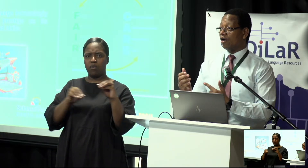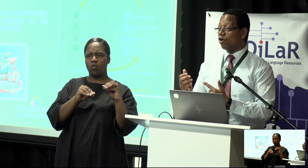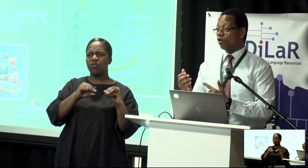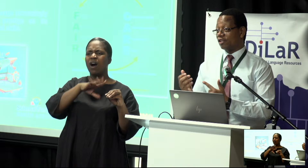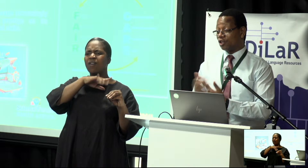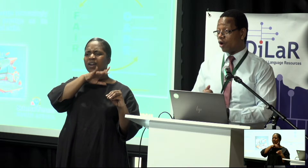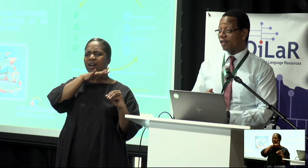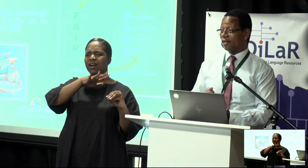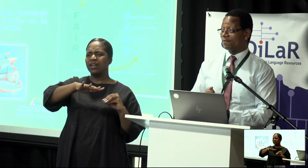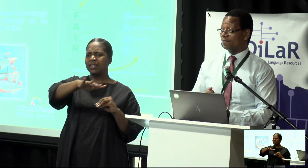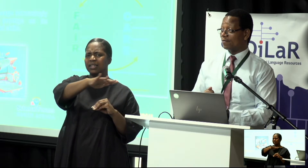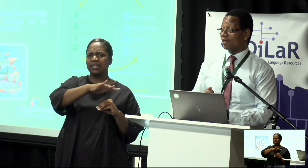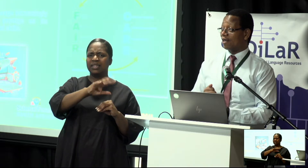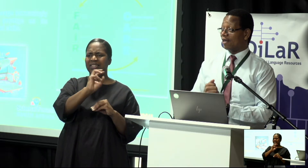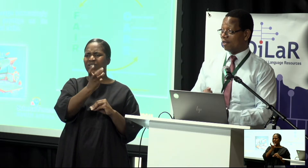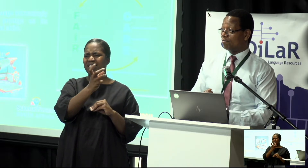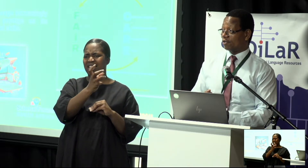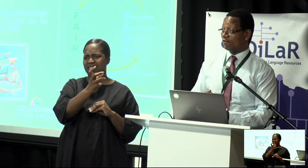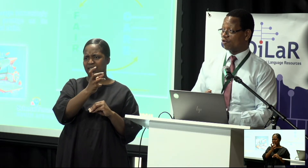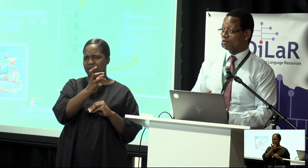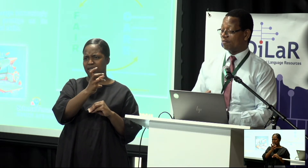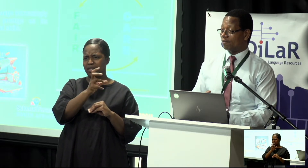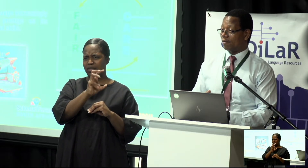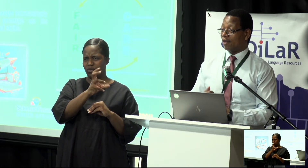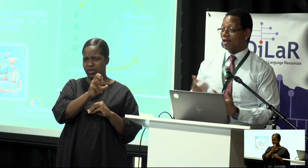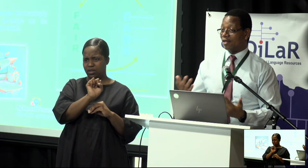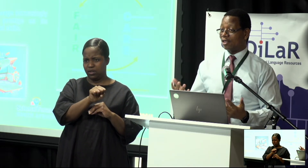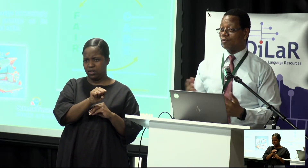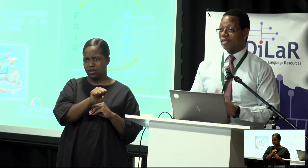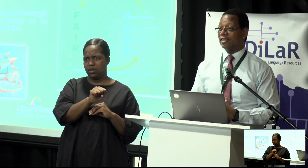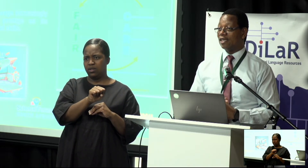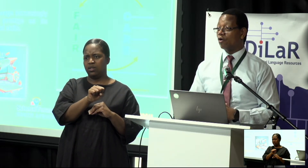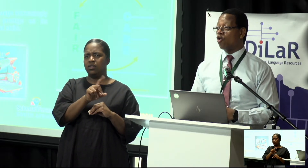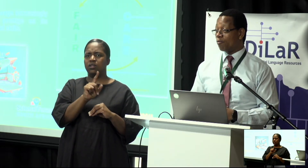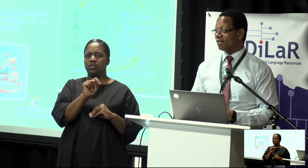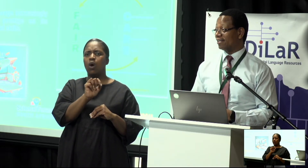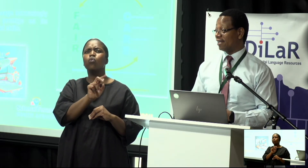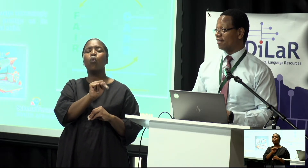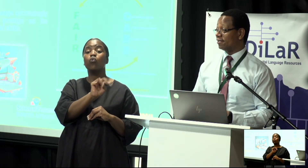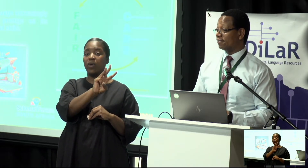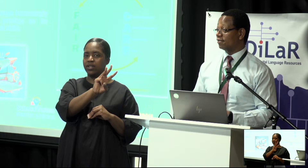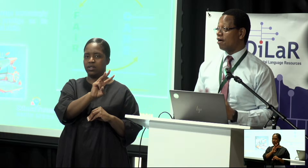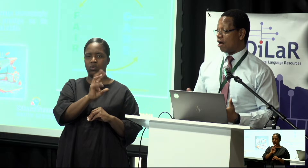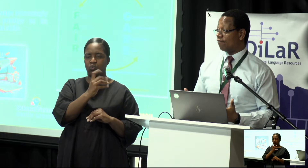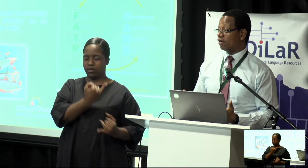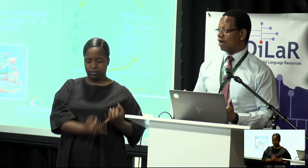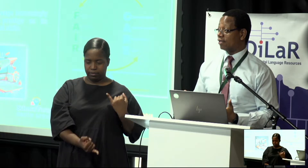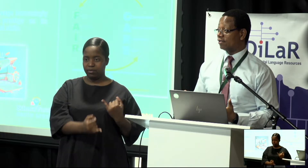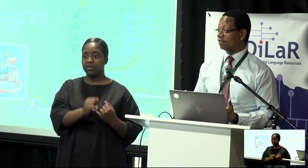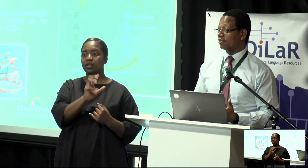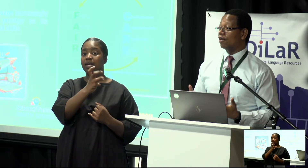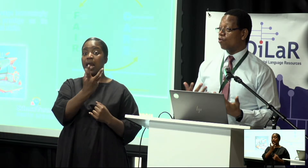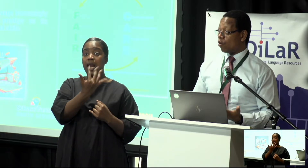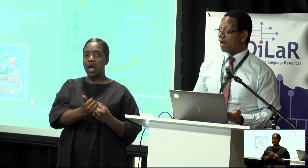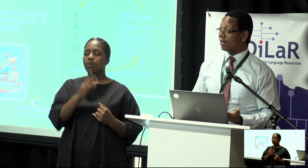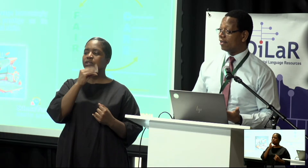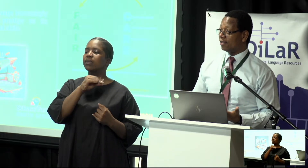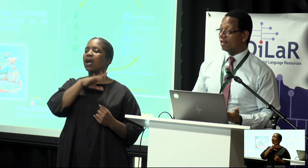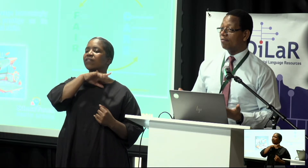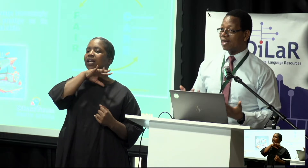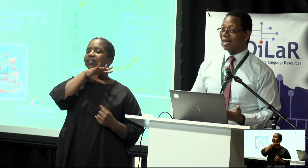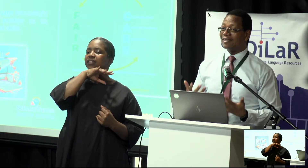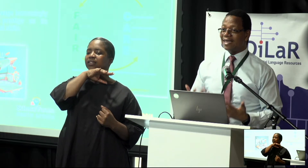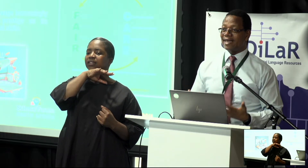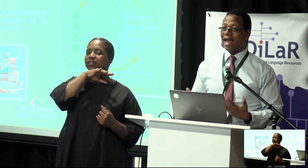Afrikaans or Setswana in Potchefstroom. And guess what he's now competent in? Afrikaans.